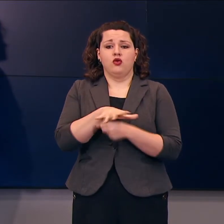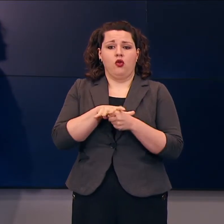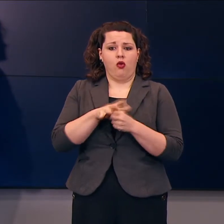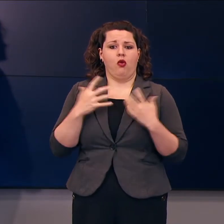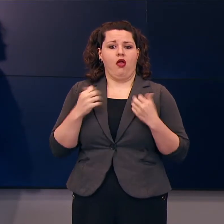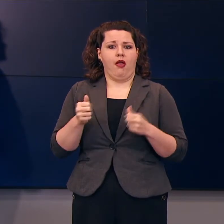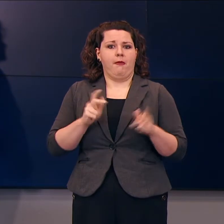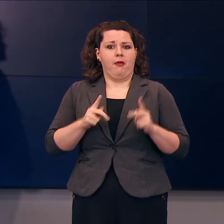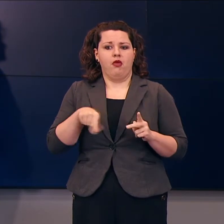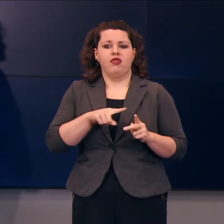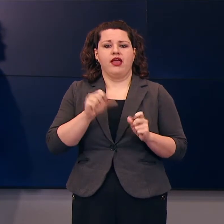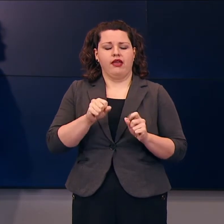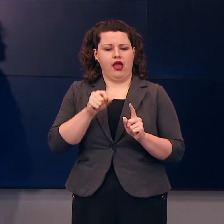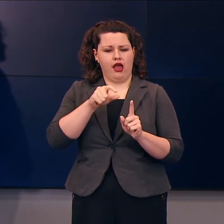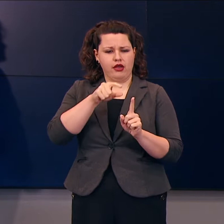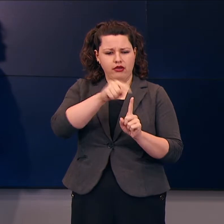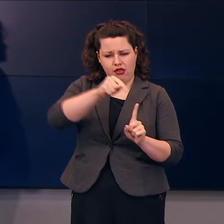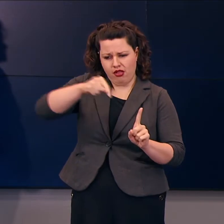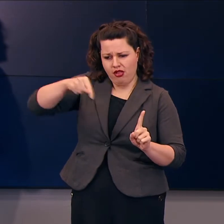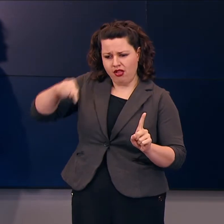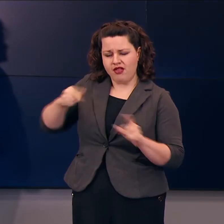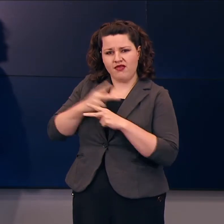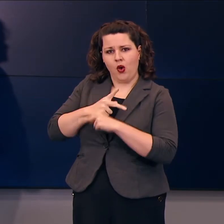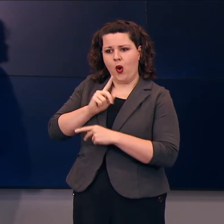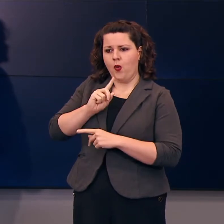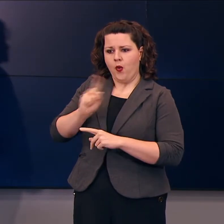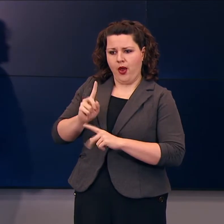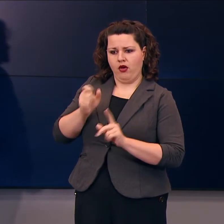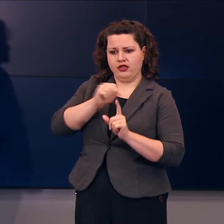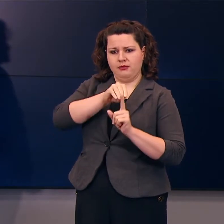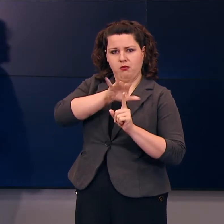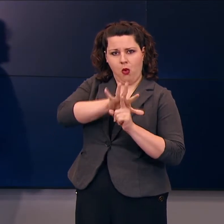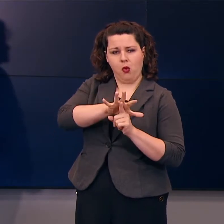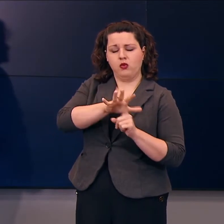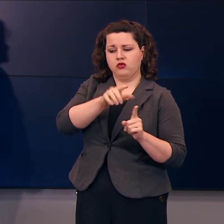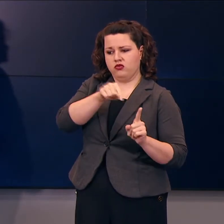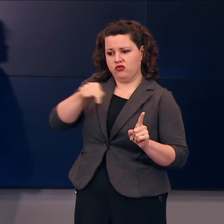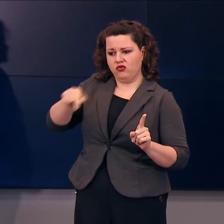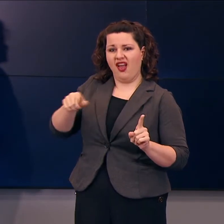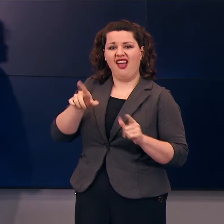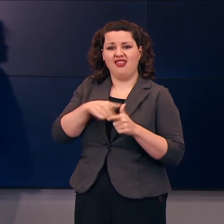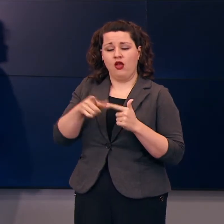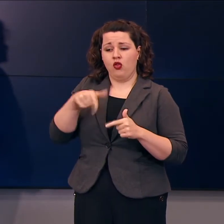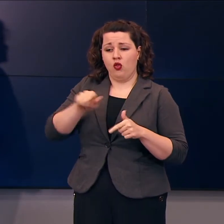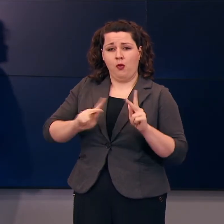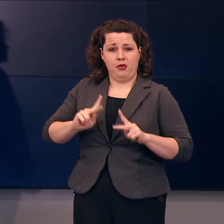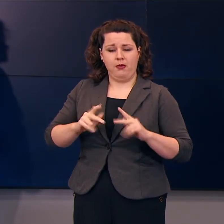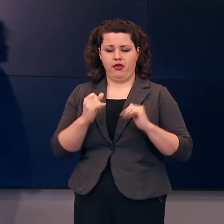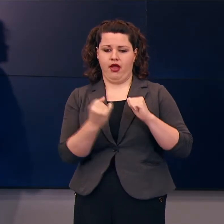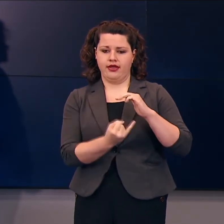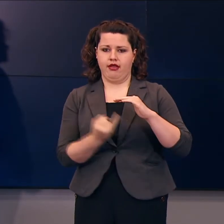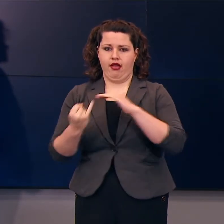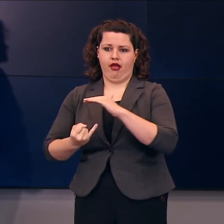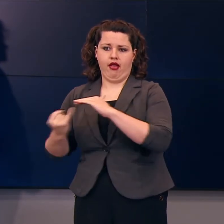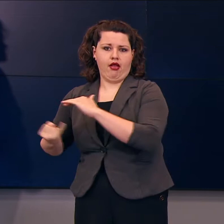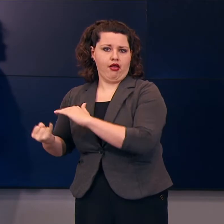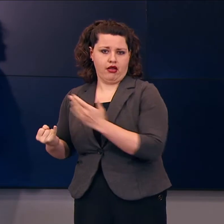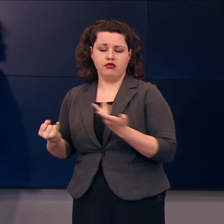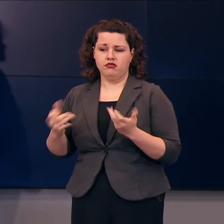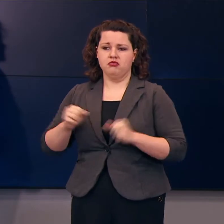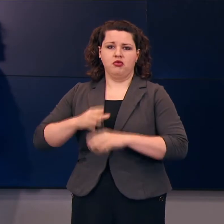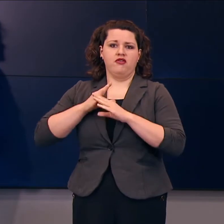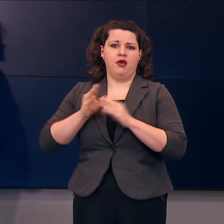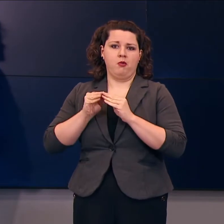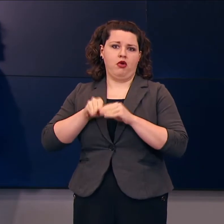contact tracing to determine any potential exposures that may have occurred and isolate those individuals as soon as possible to